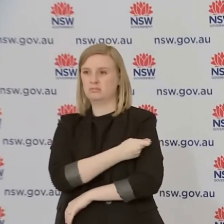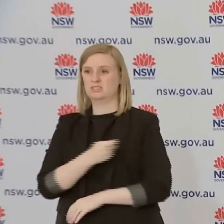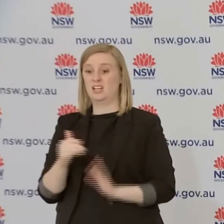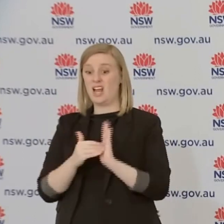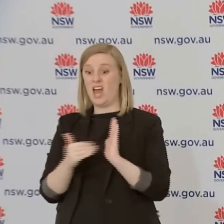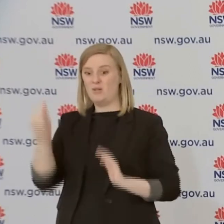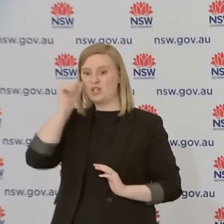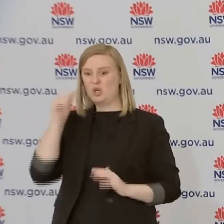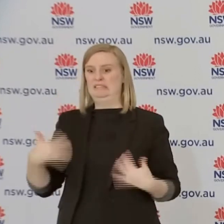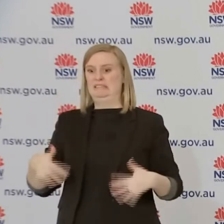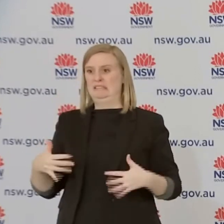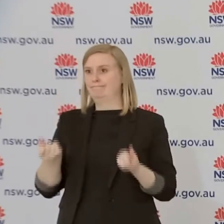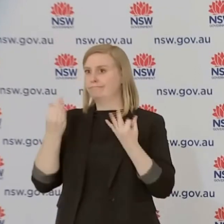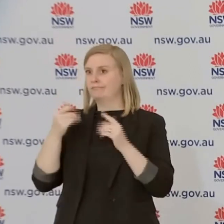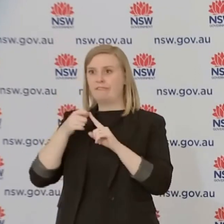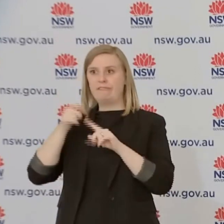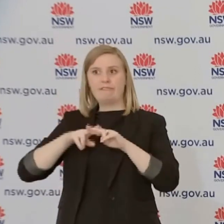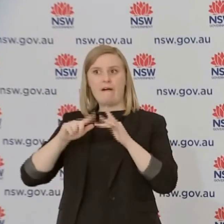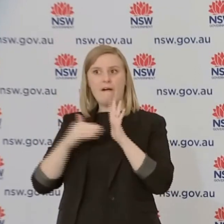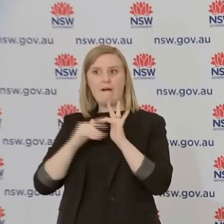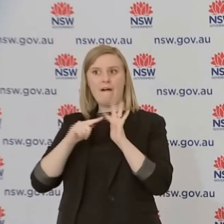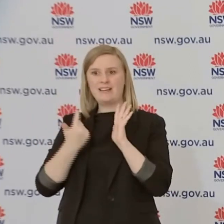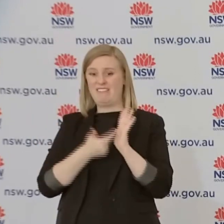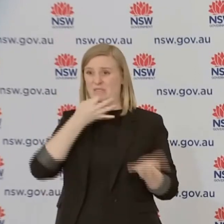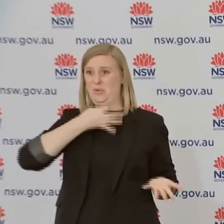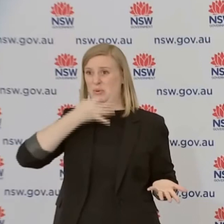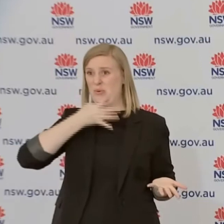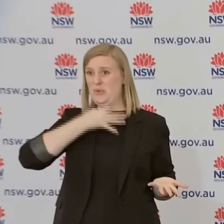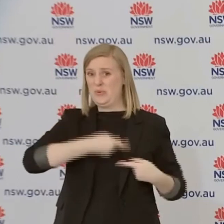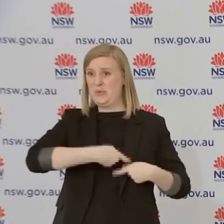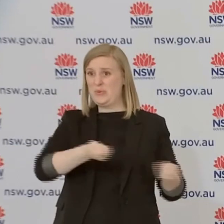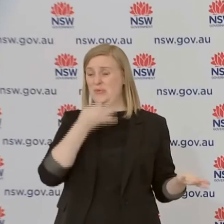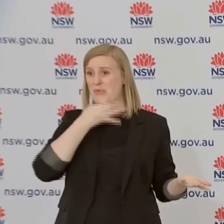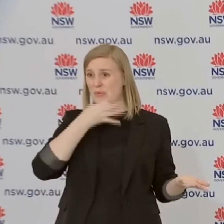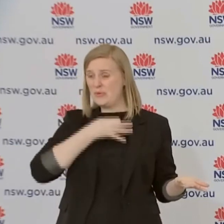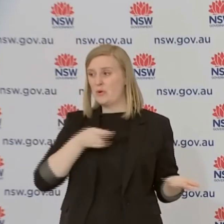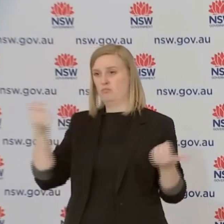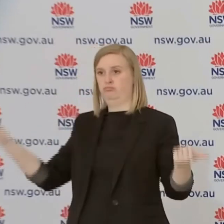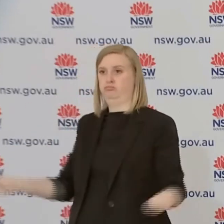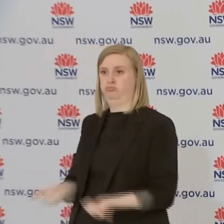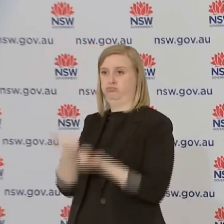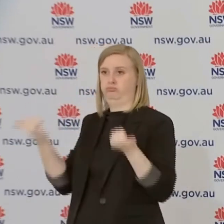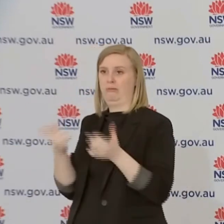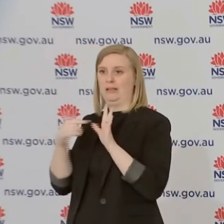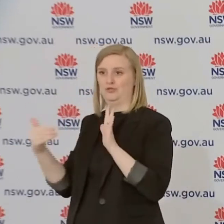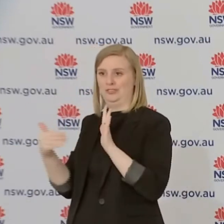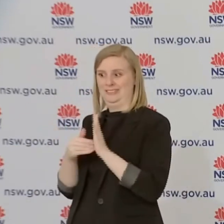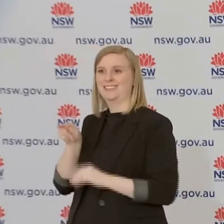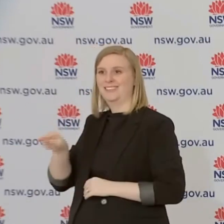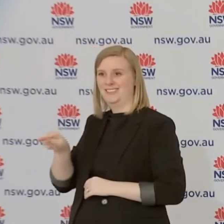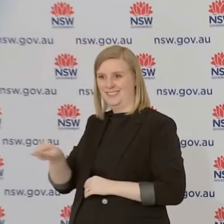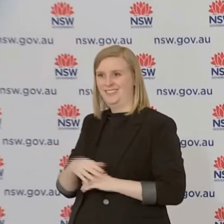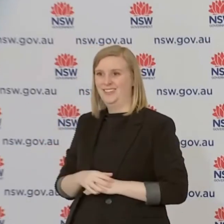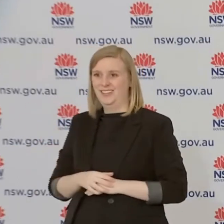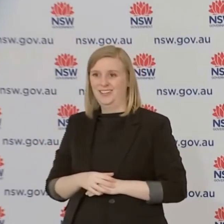more AstraZeneca, and it has been said many, many times, and Dr. Chancher said it again, that individuals 18